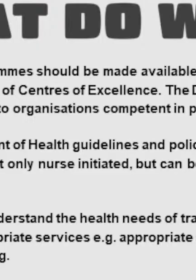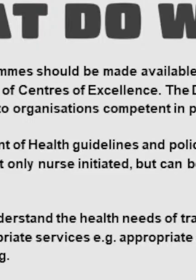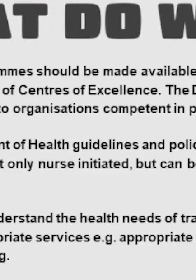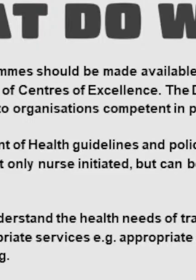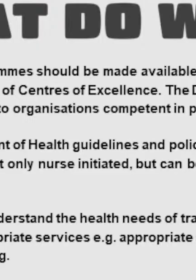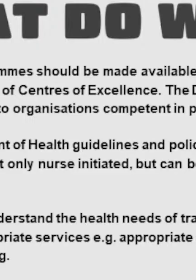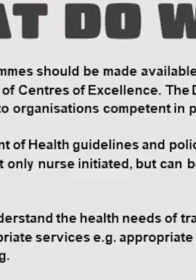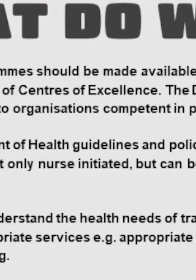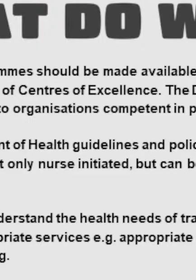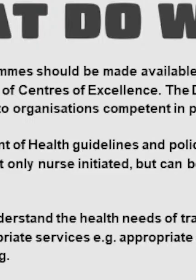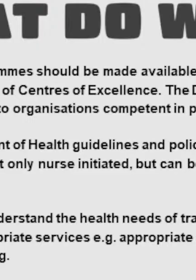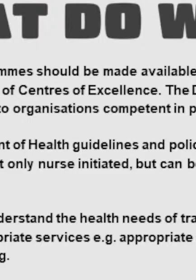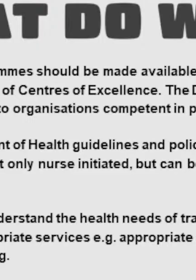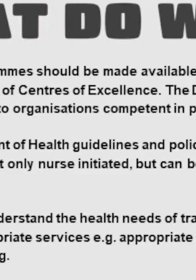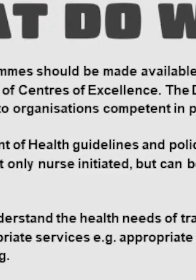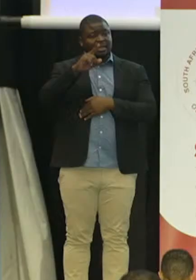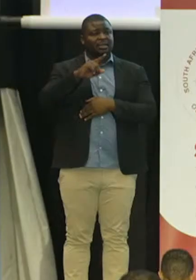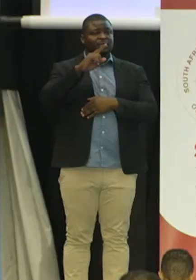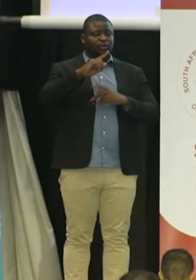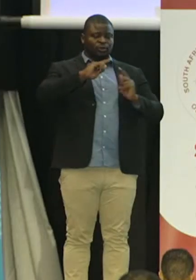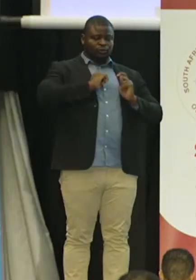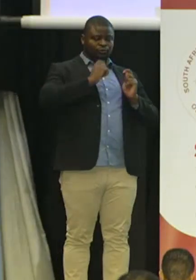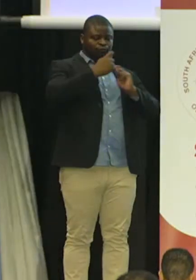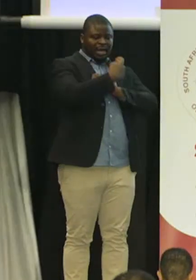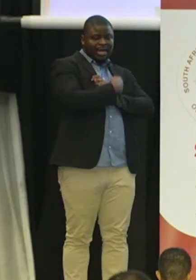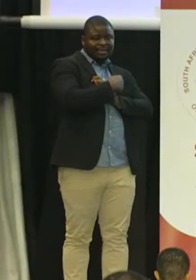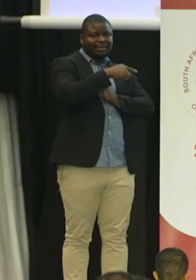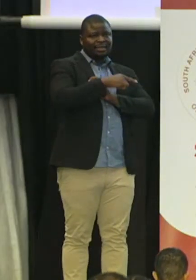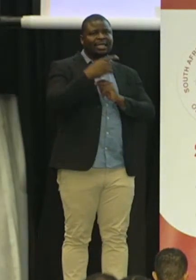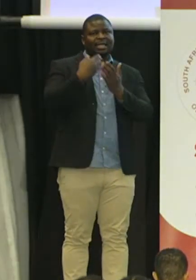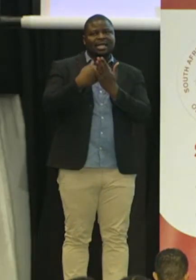and gender-diverse people are able to access the services that